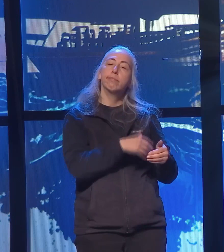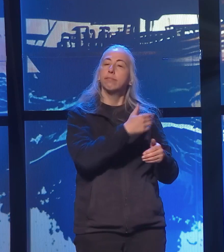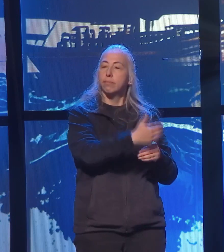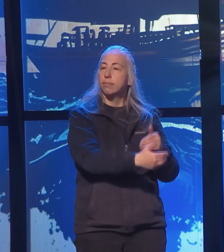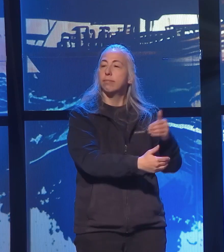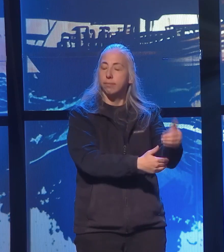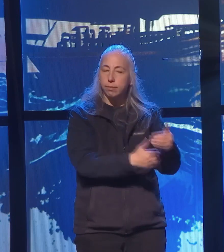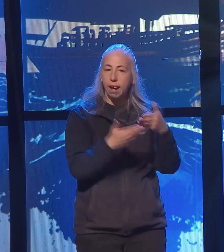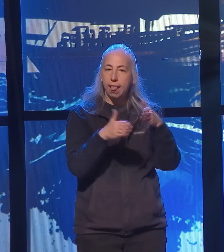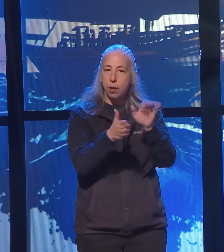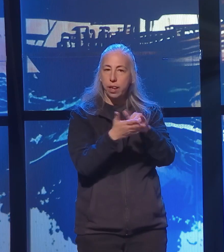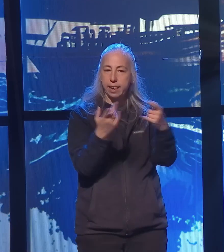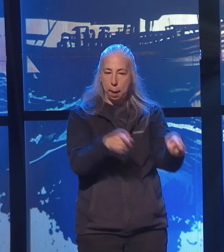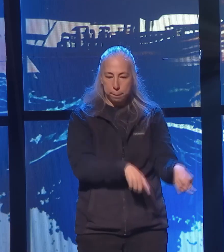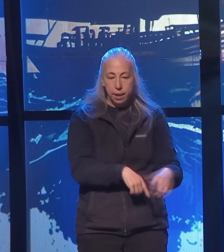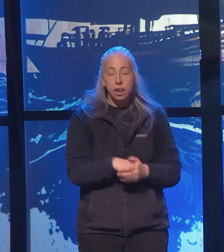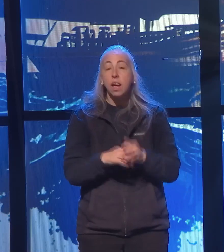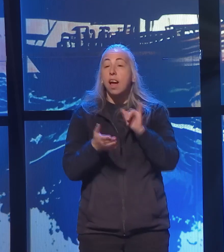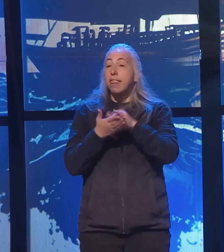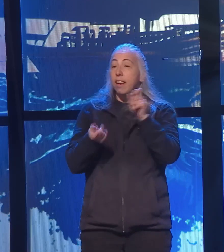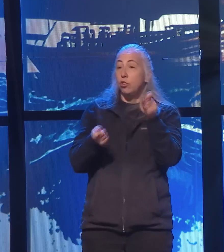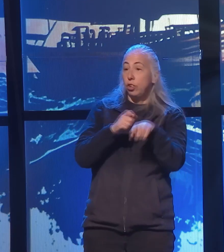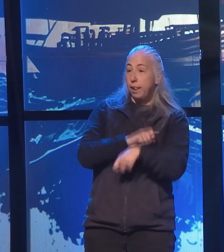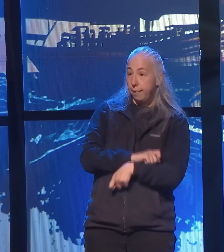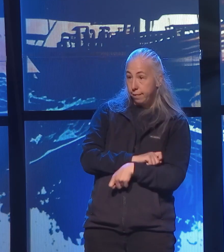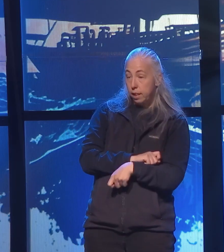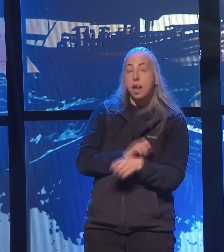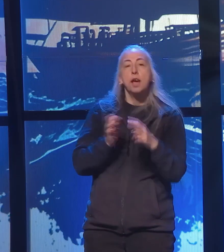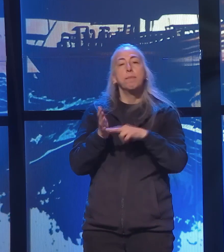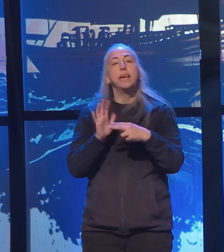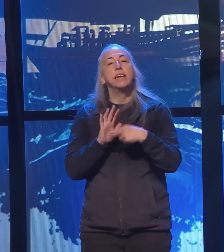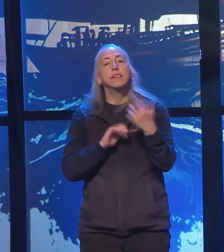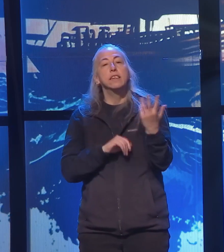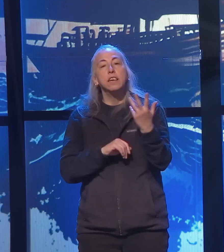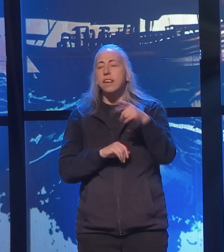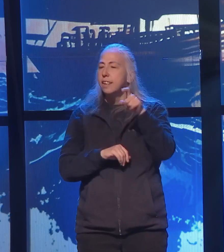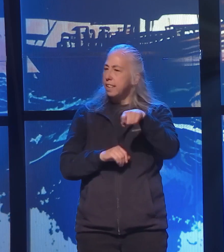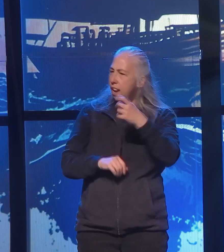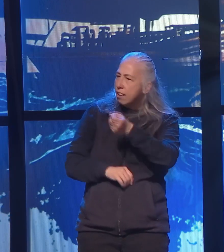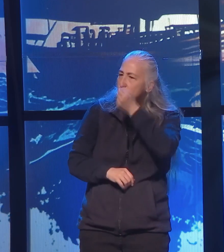Now, understanding that, making that shift means that we have to understand